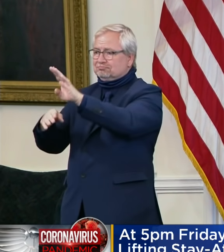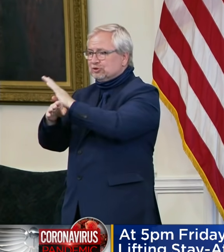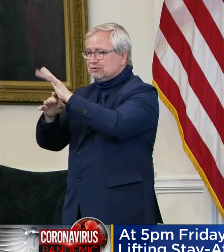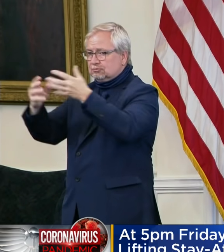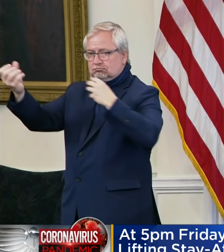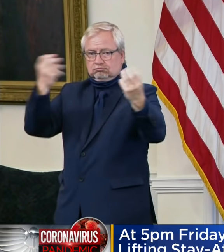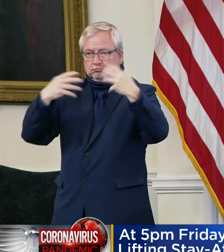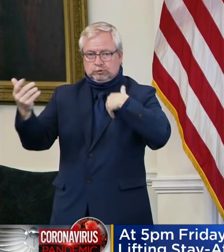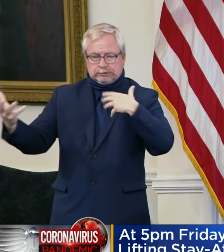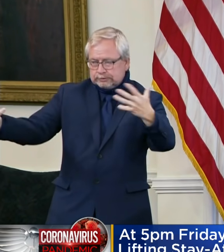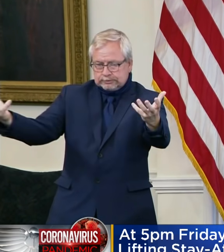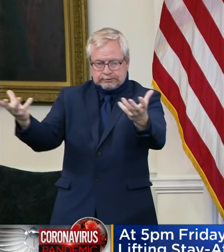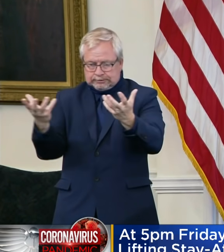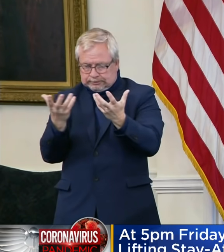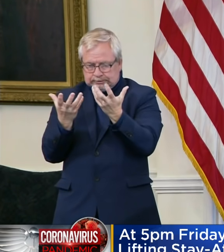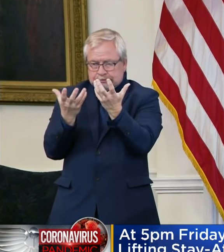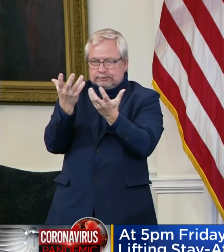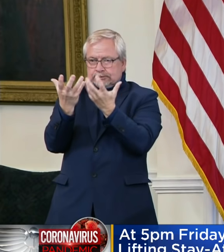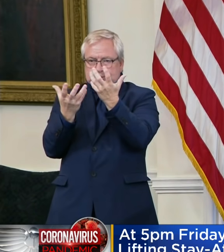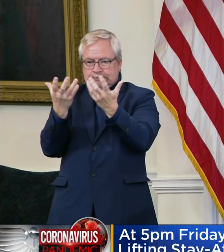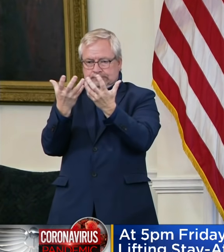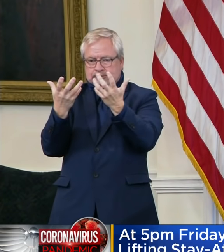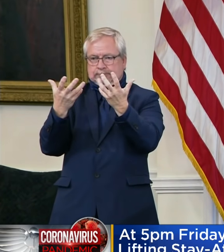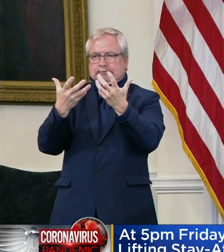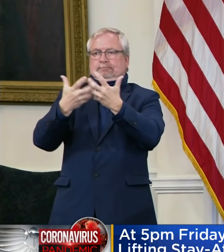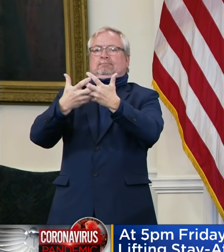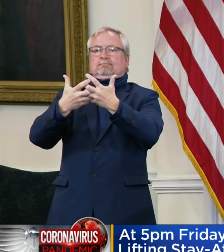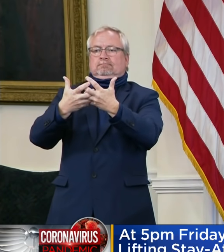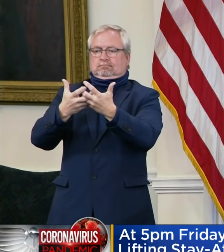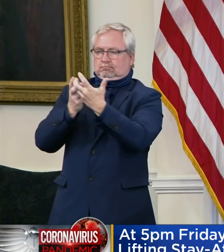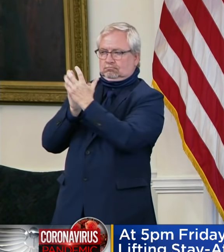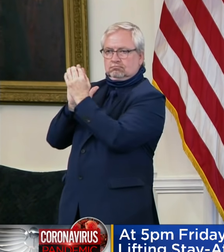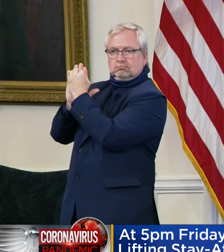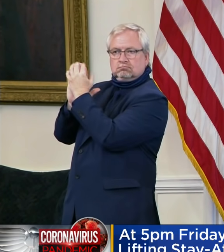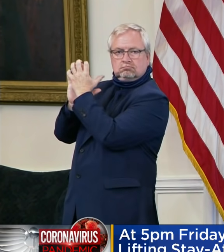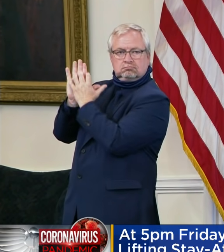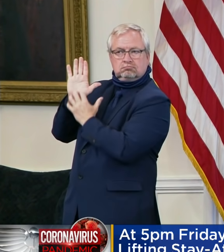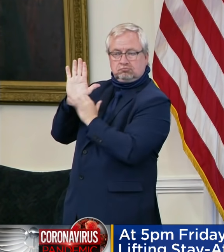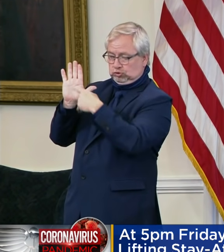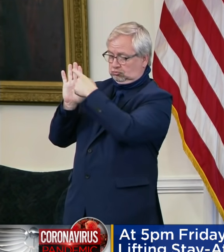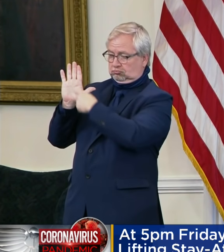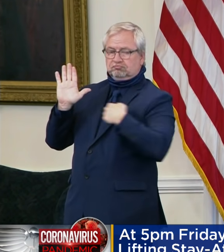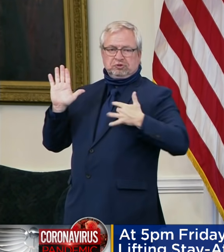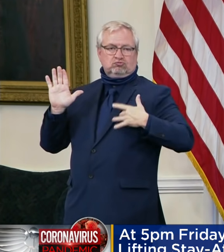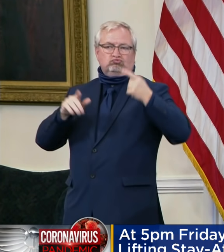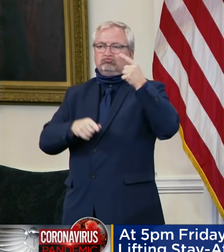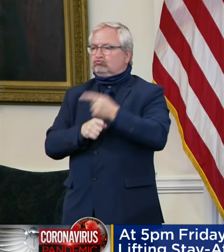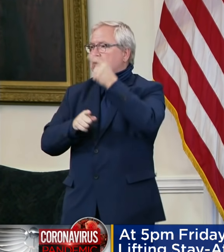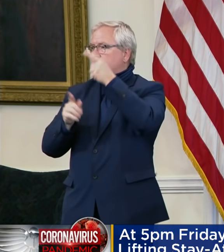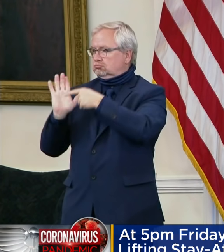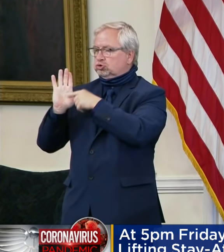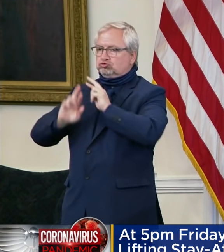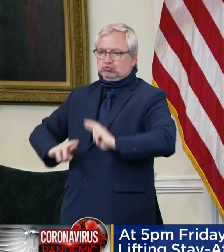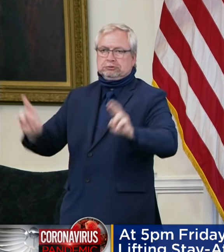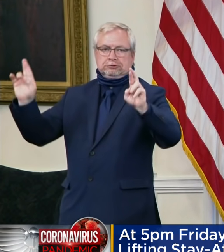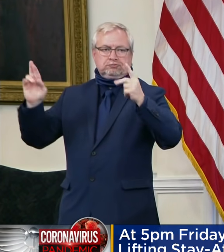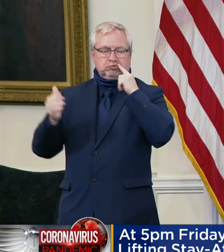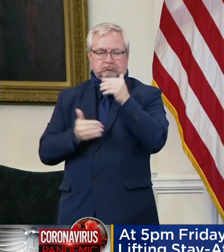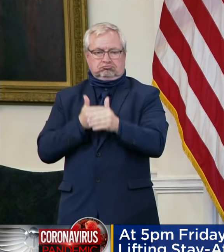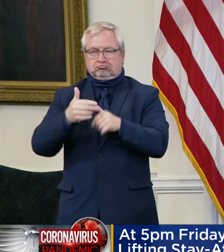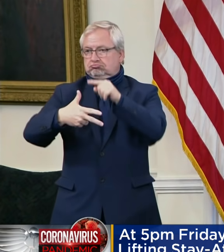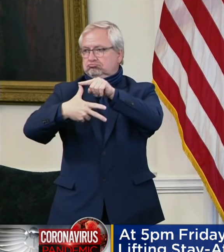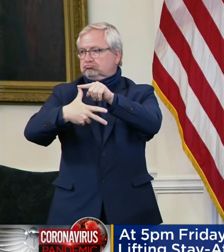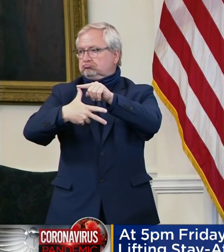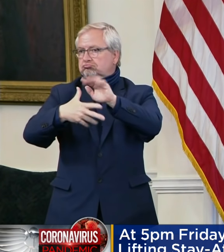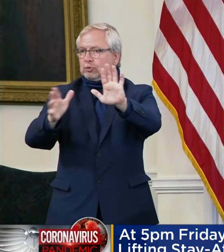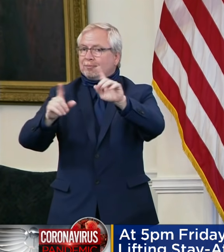and our scientists, and we're trying to move at the right pace, we believe. I'm anxious to move into phase 2 and get the rest of the business open, but a